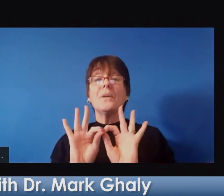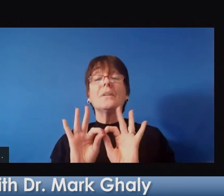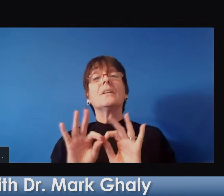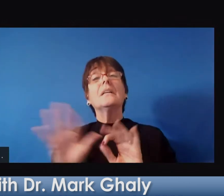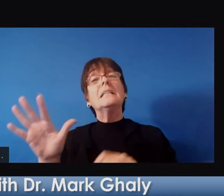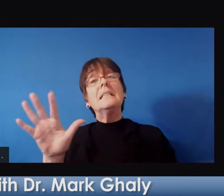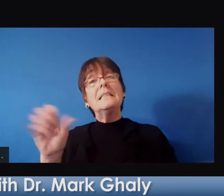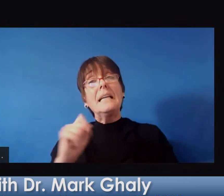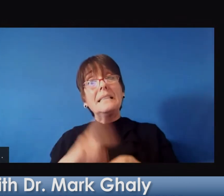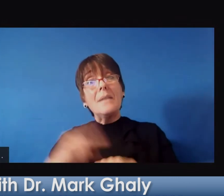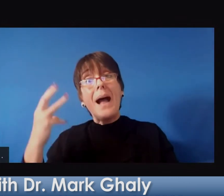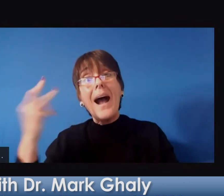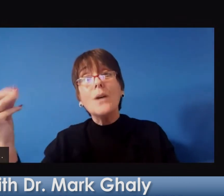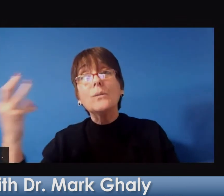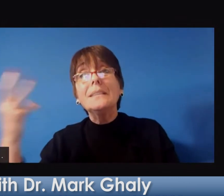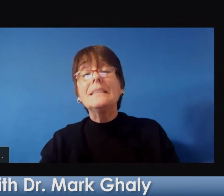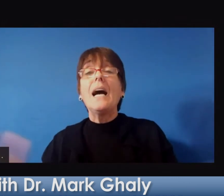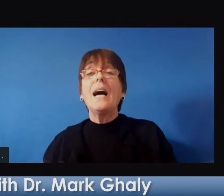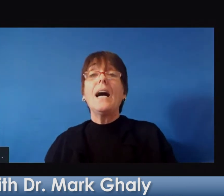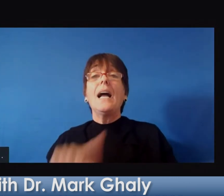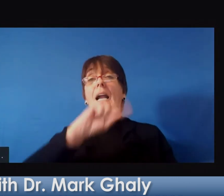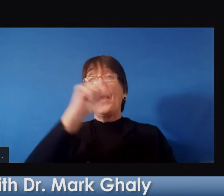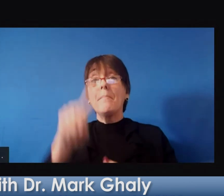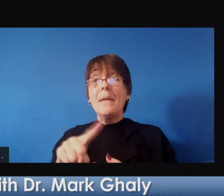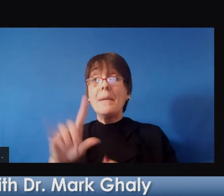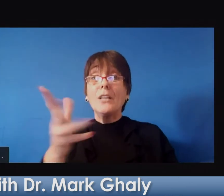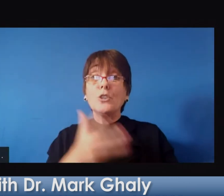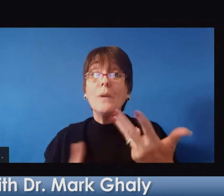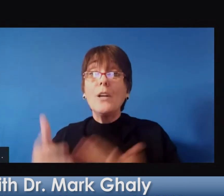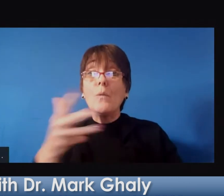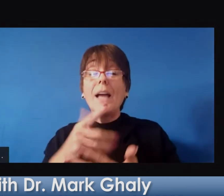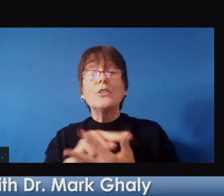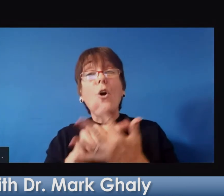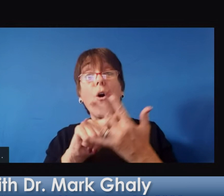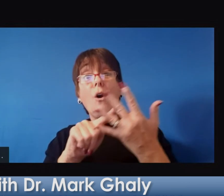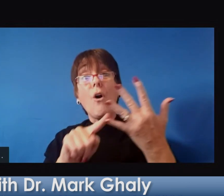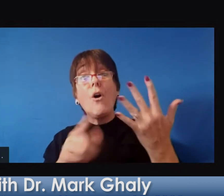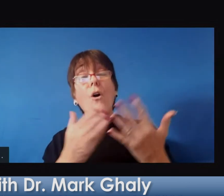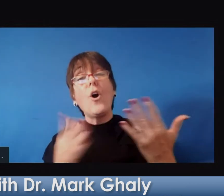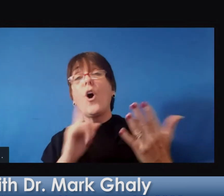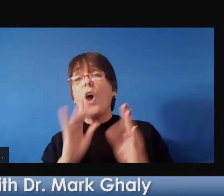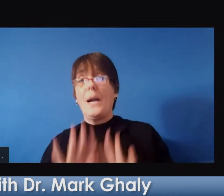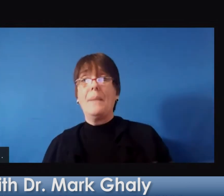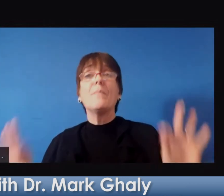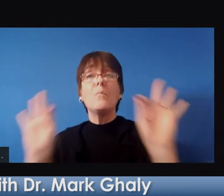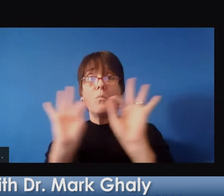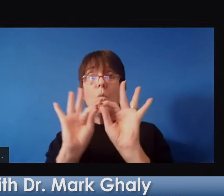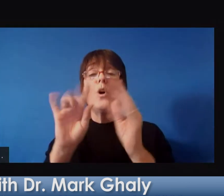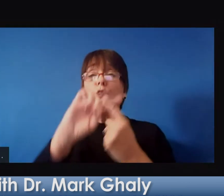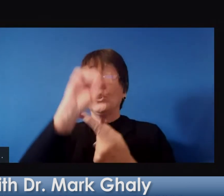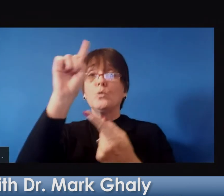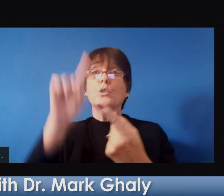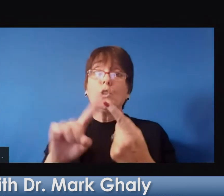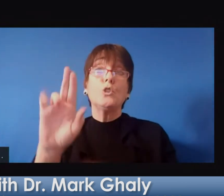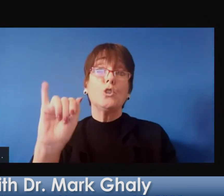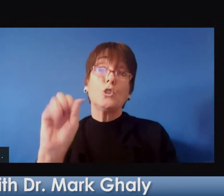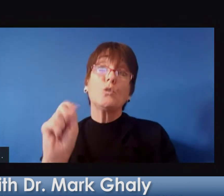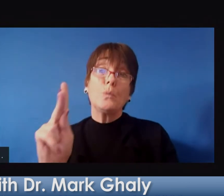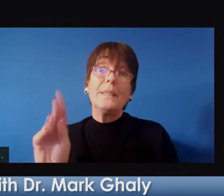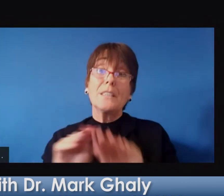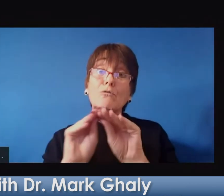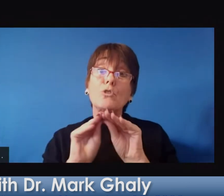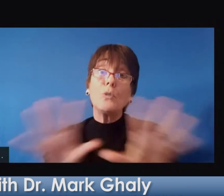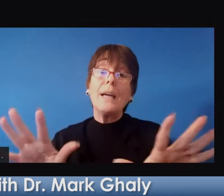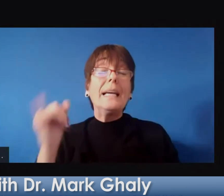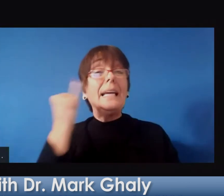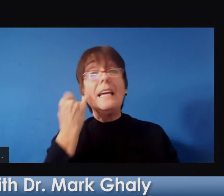times outdoors, minimizing our interactions. All of those things are important to reduce our risk of transmission. So if you